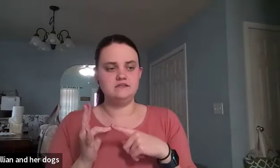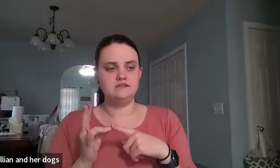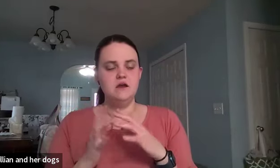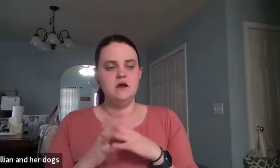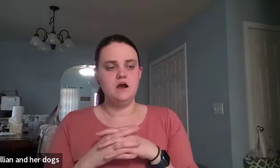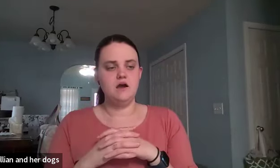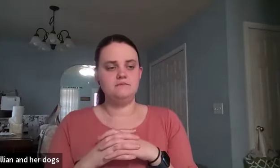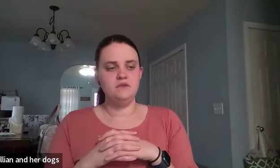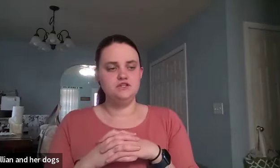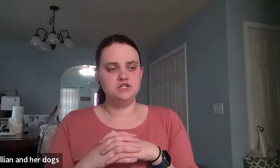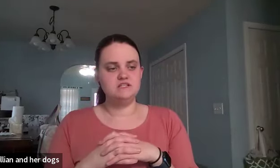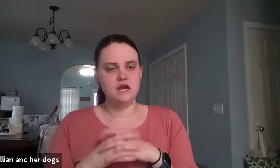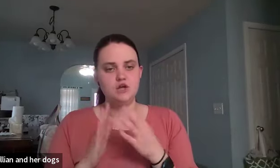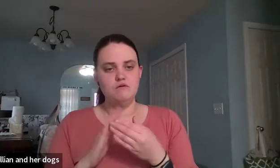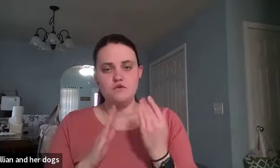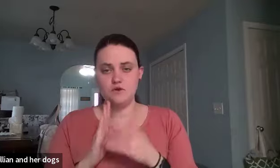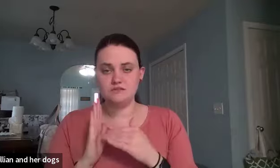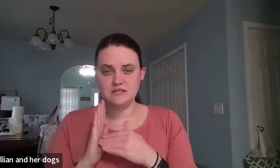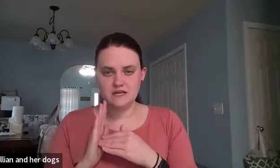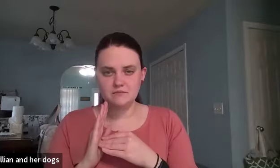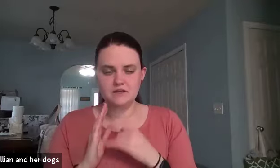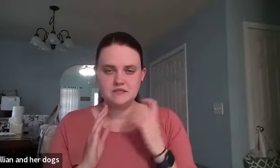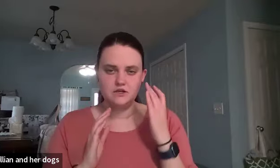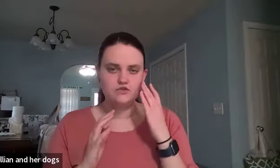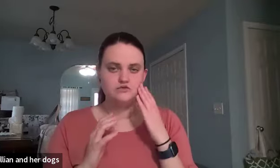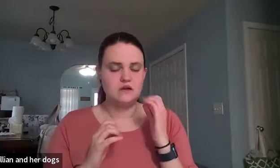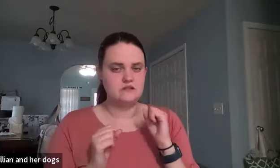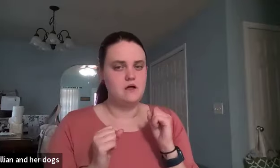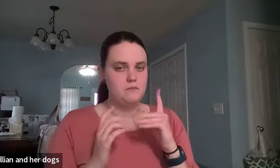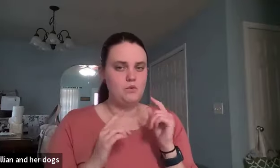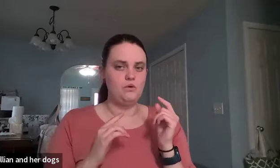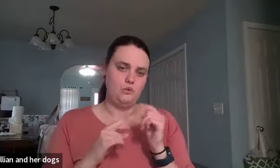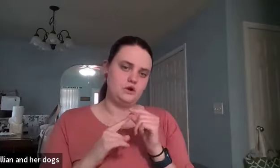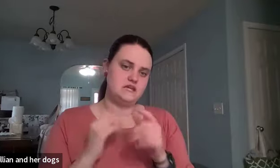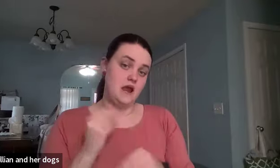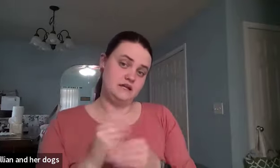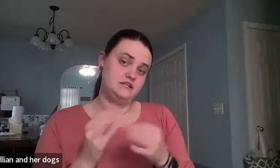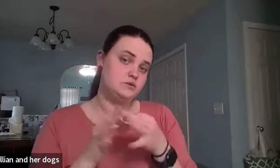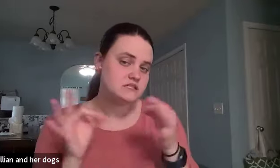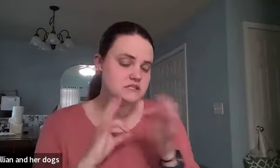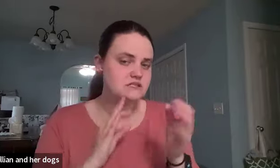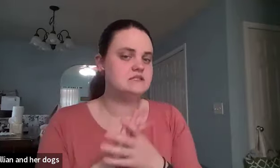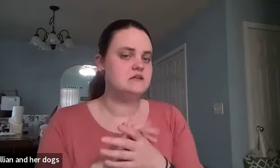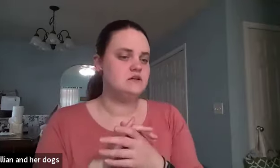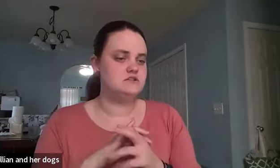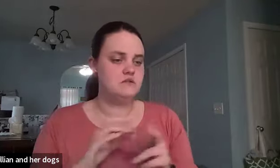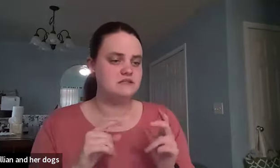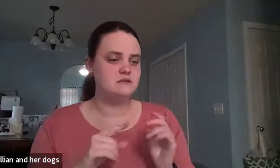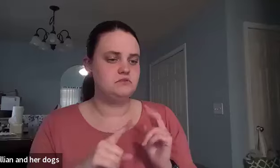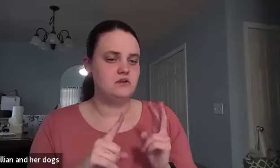less. Just to kind of go over those again, because I know that was a lot more words adding to our sentences. So